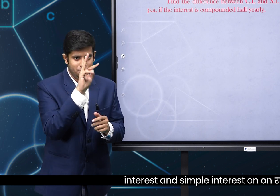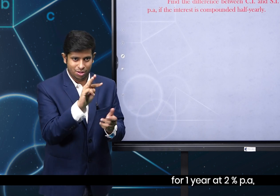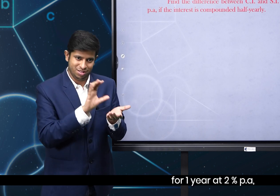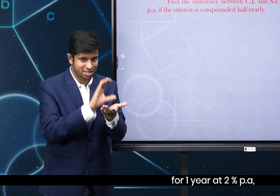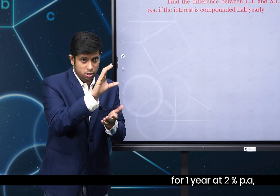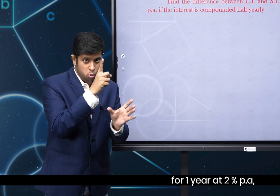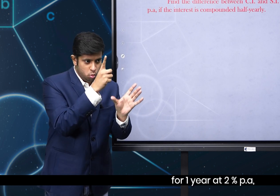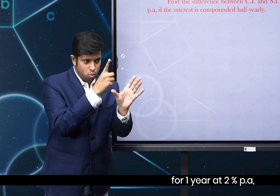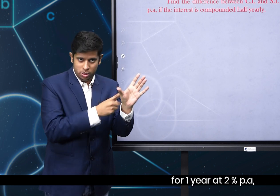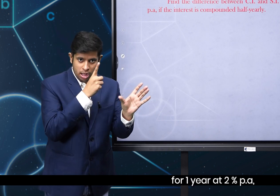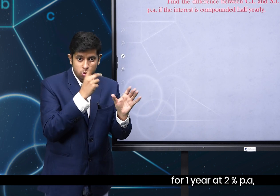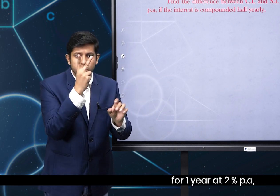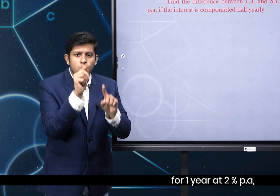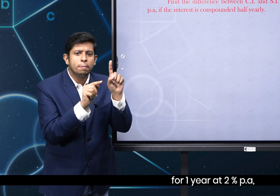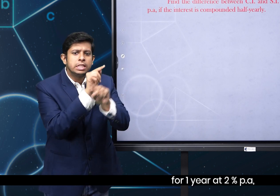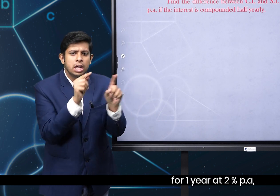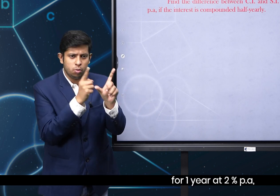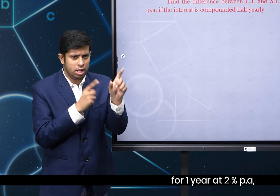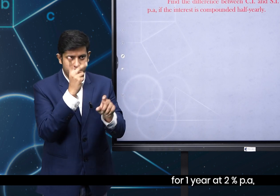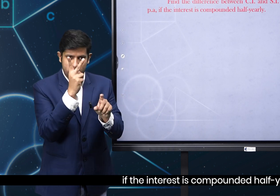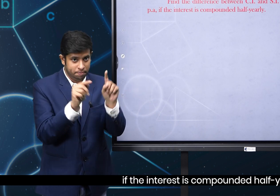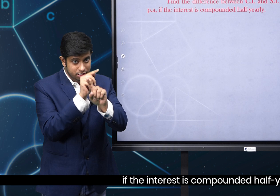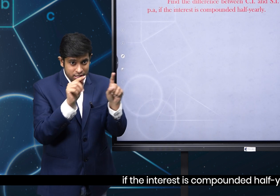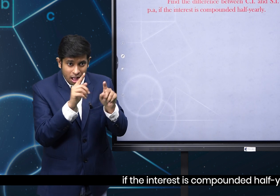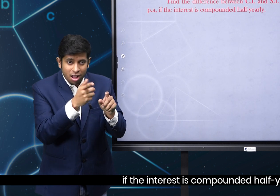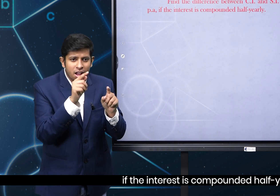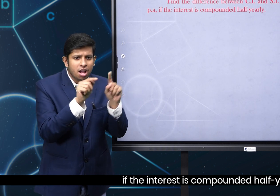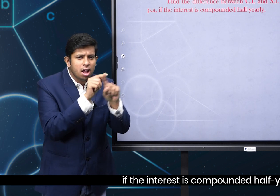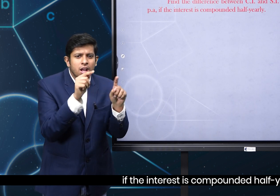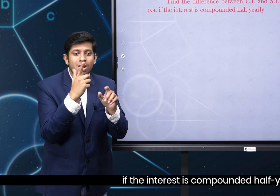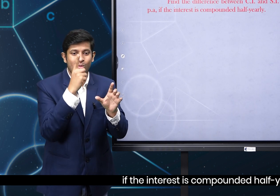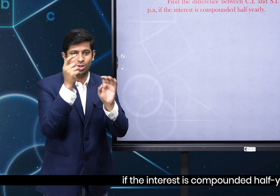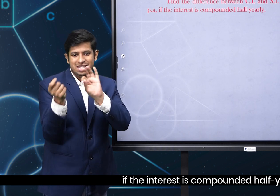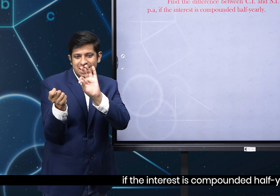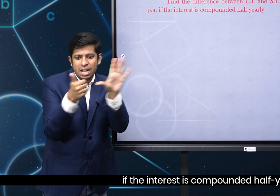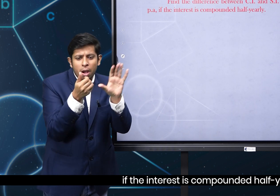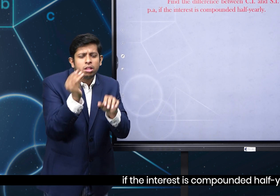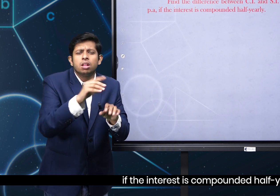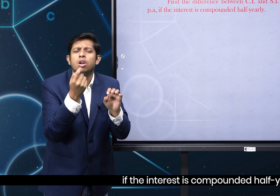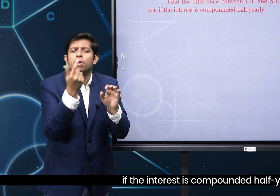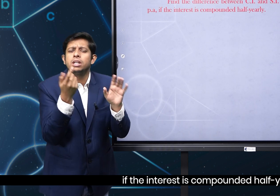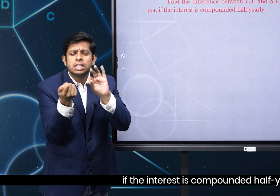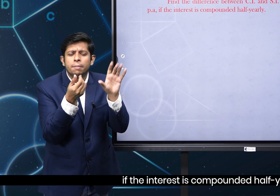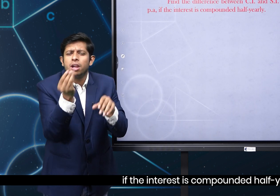for 1 year at 2% per annum if the interest is compounded half yearly.